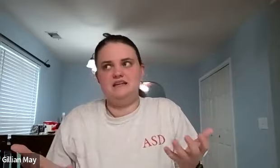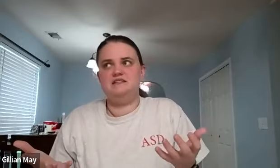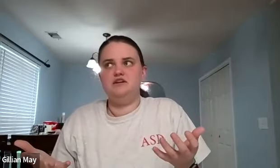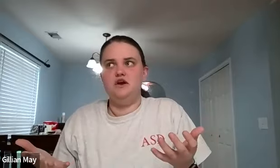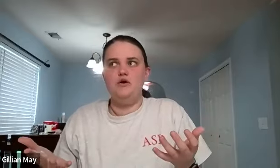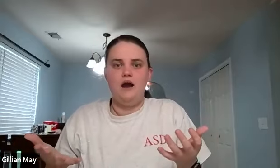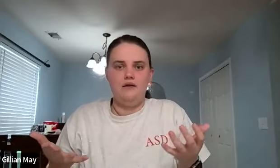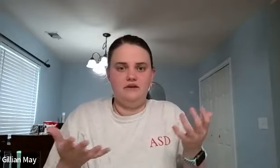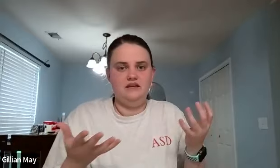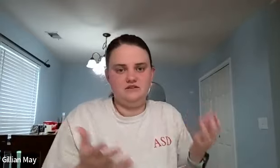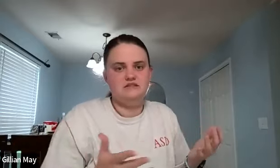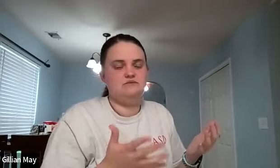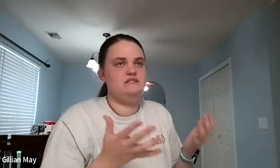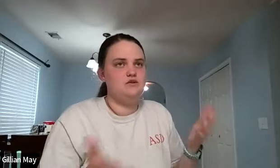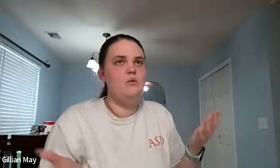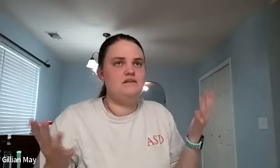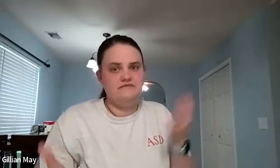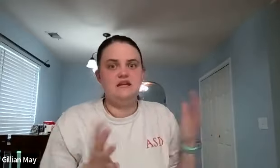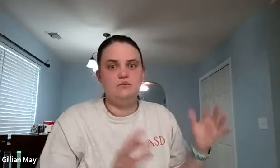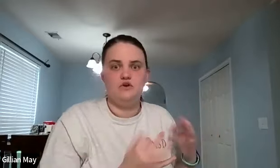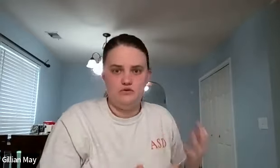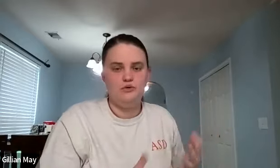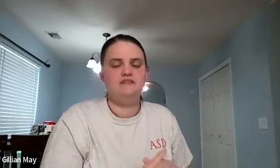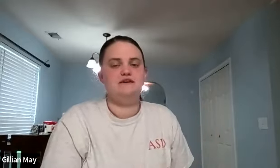And, being adults is we still want to fit in with our group. And so,